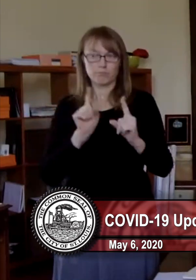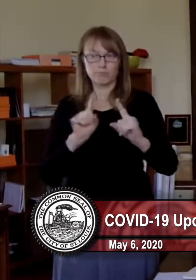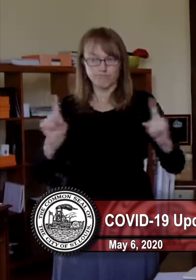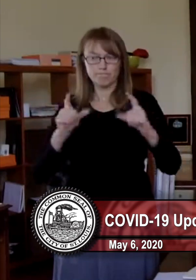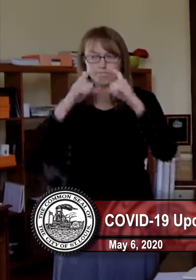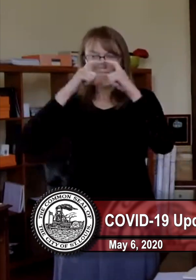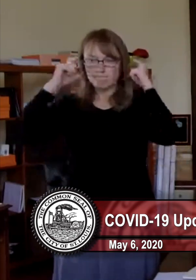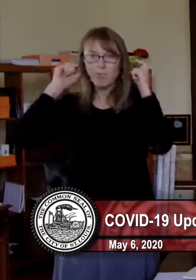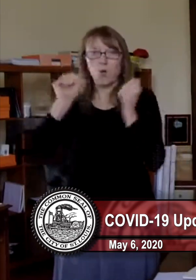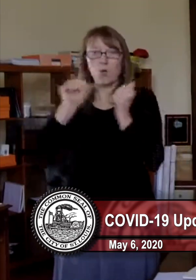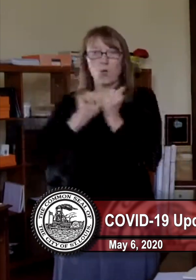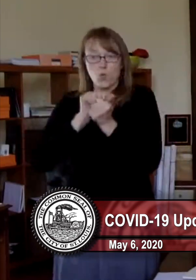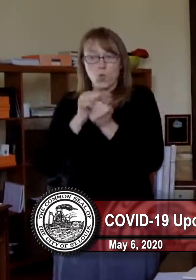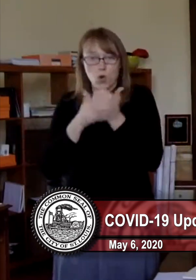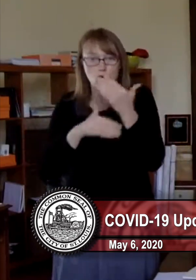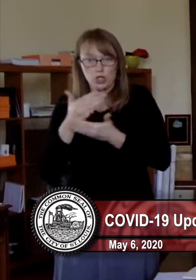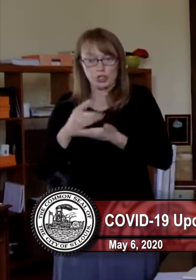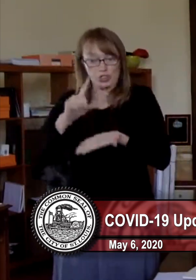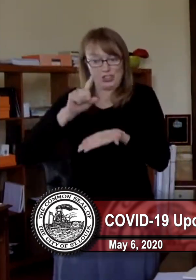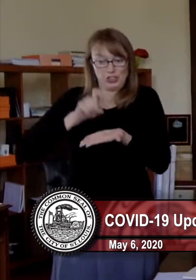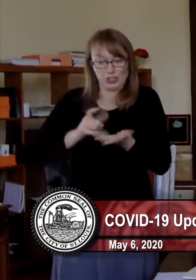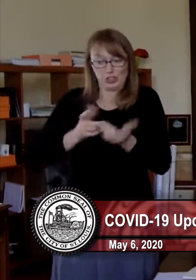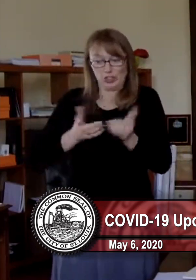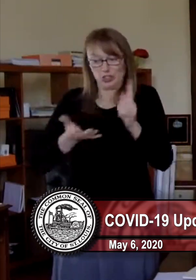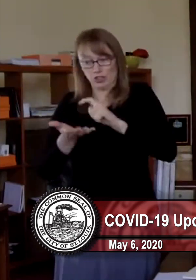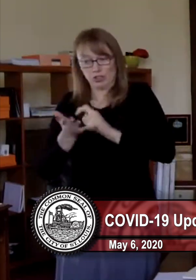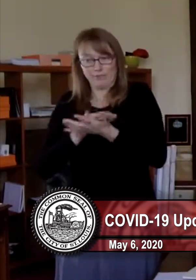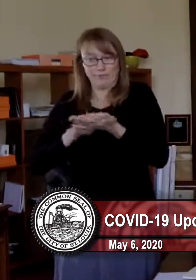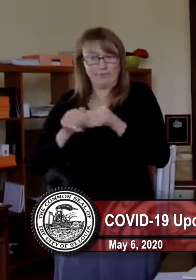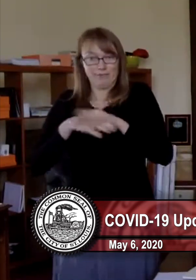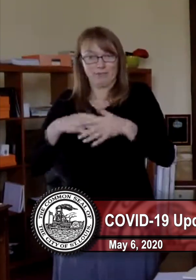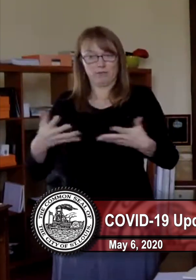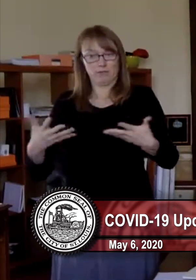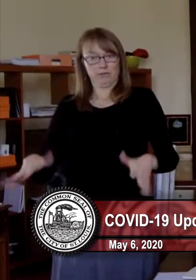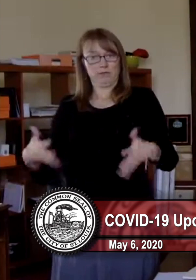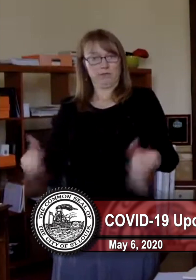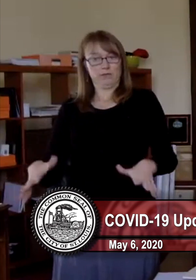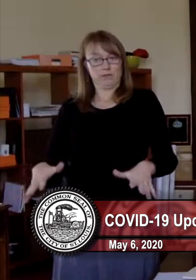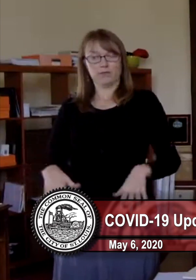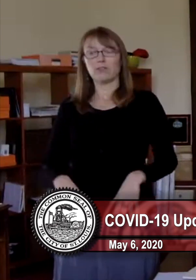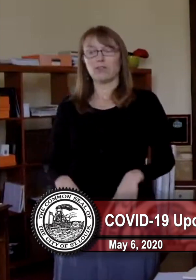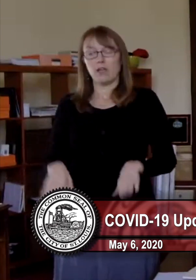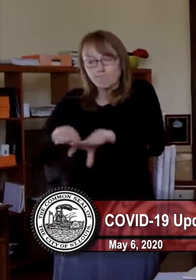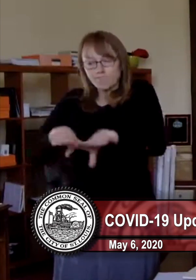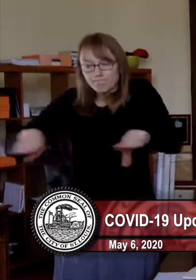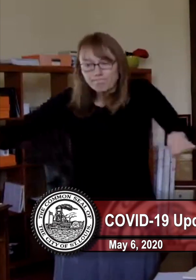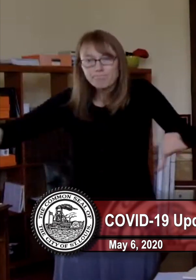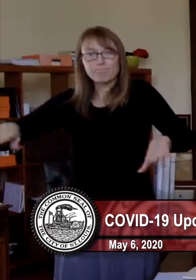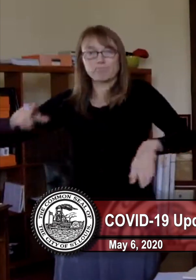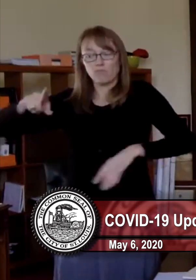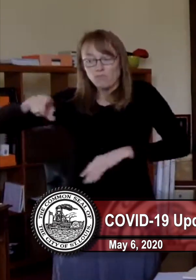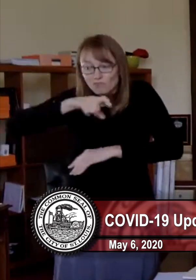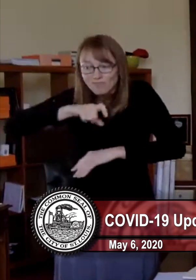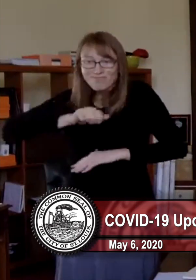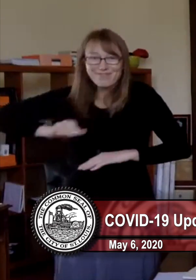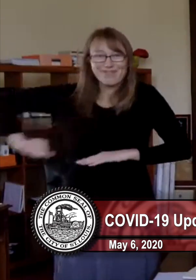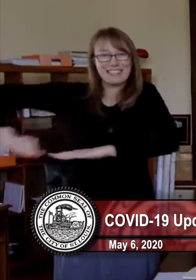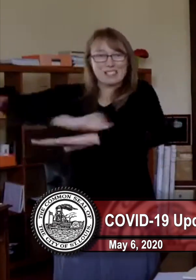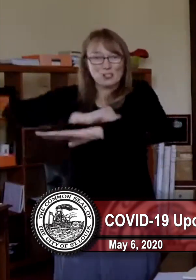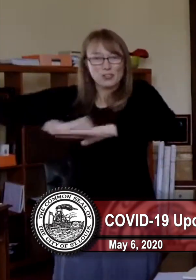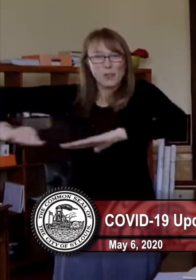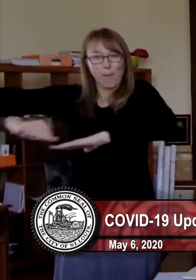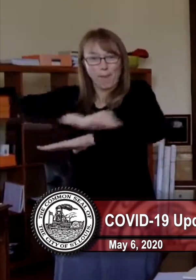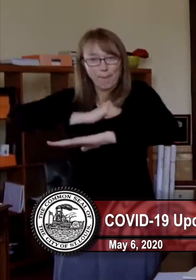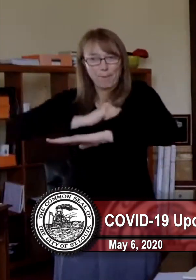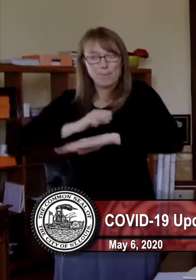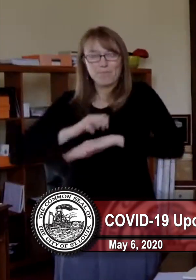sanitizer. You've got to disinfect work surfaces. And I feel a bit like a broken record here because I've said those things so many